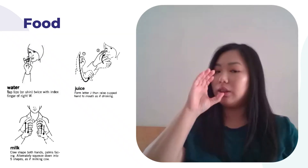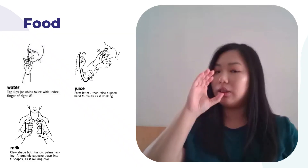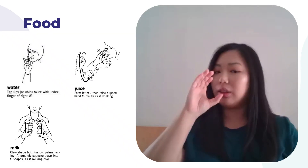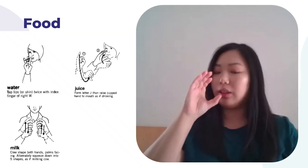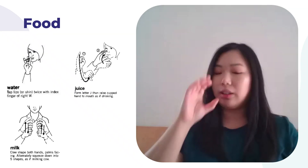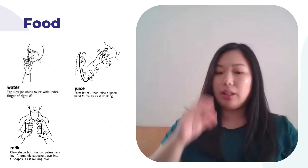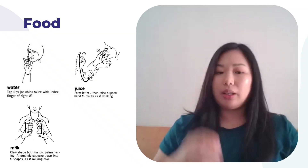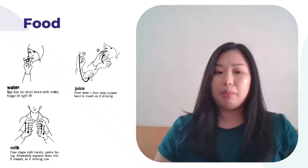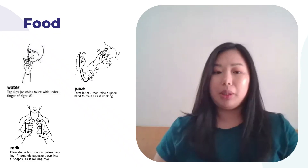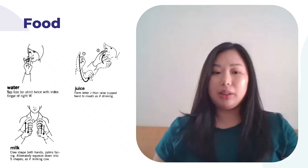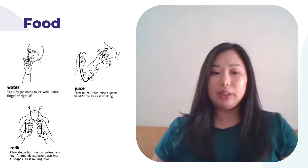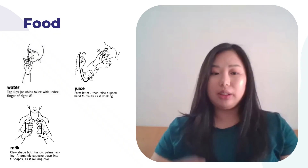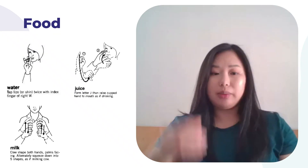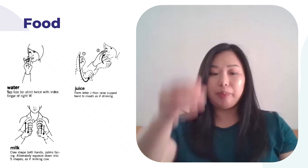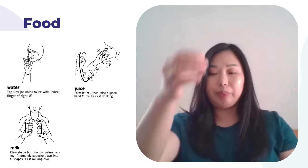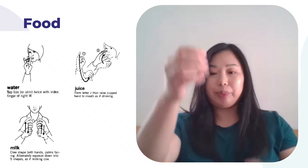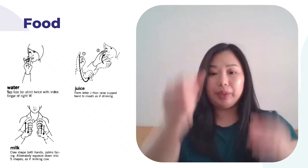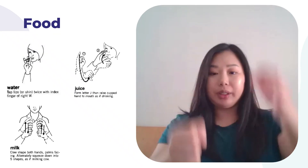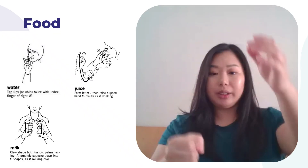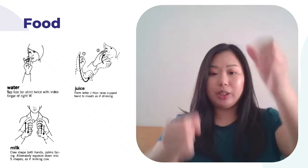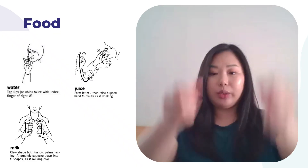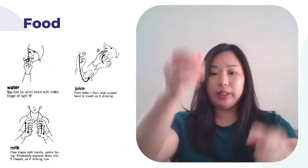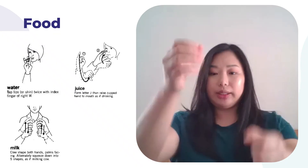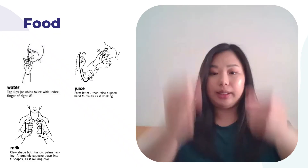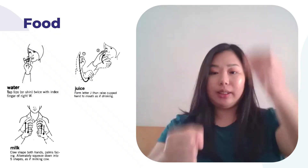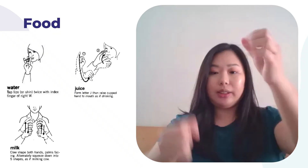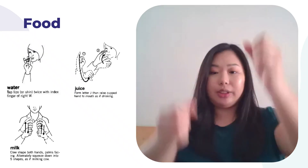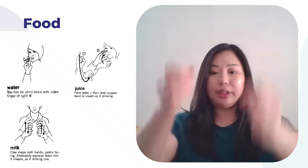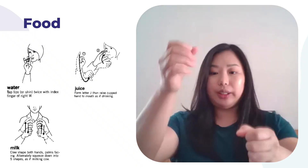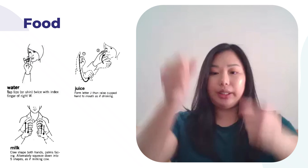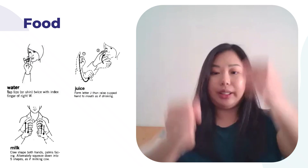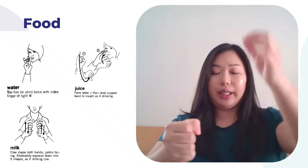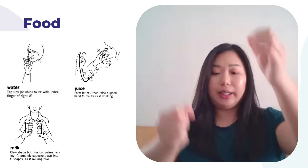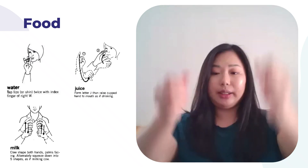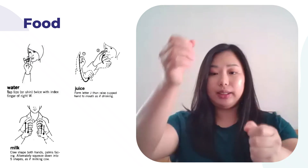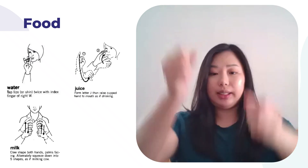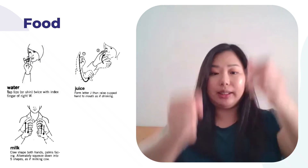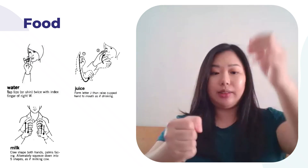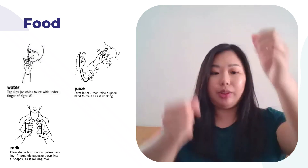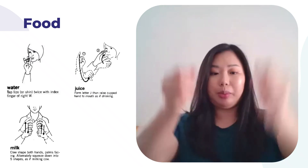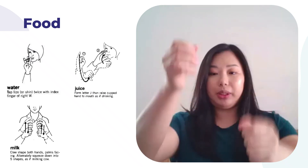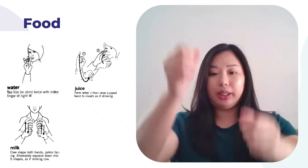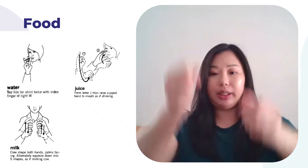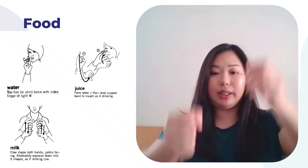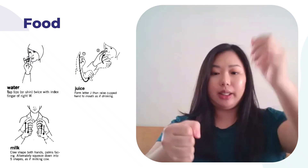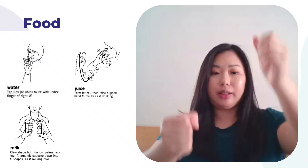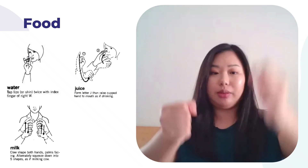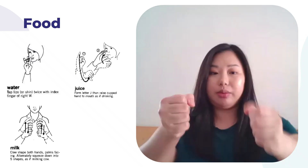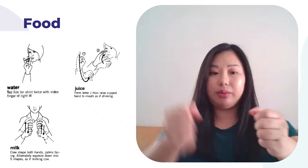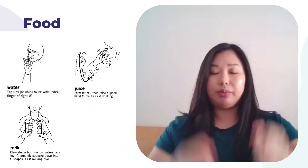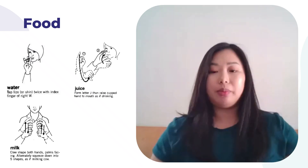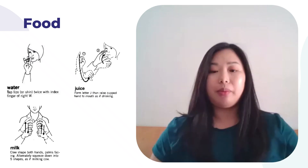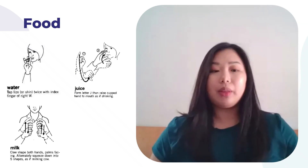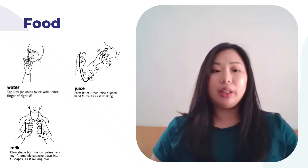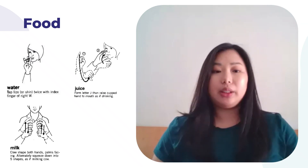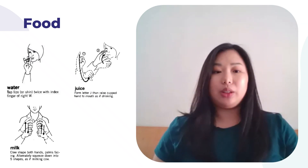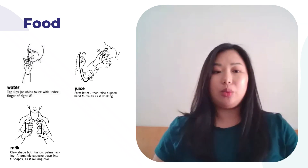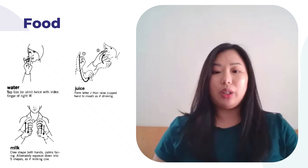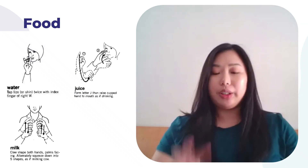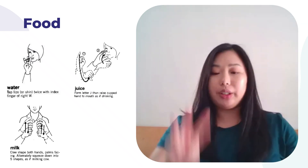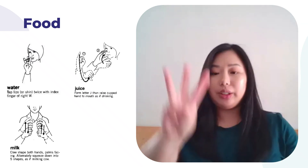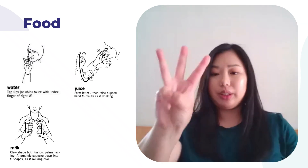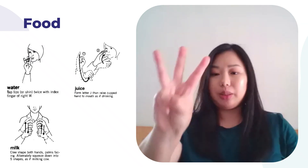drink. Milk. Squeeze alternating hands as if you're milking a cow.